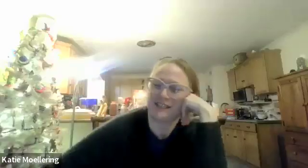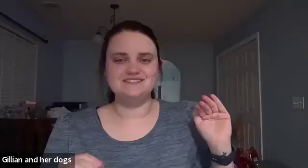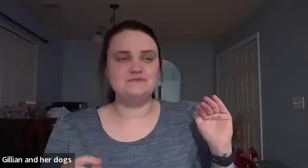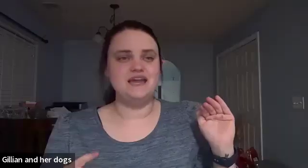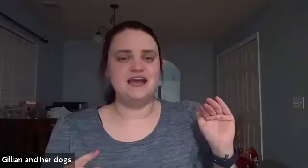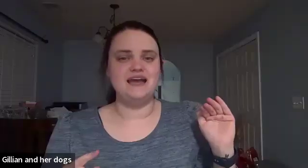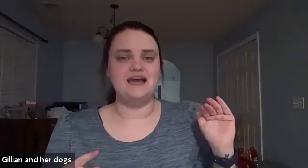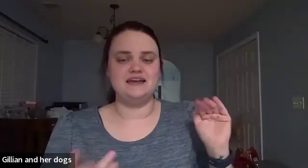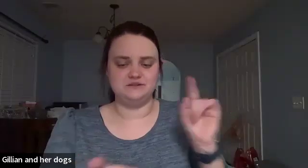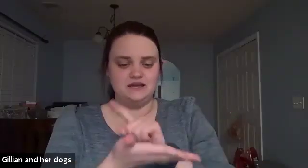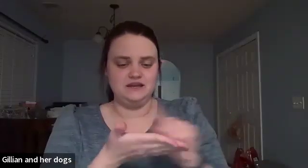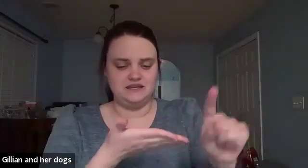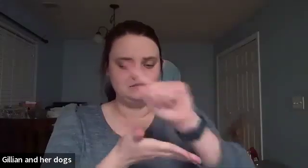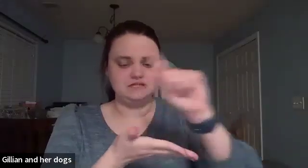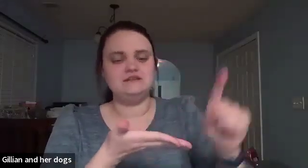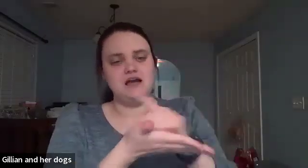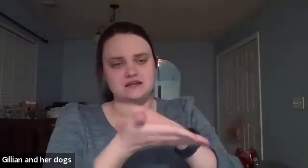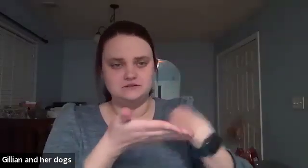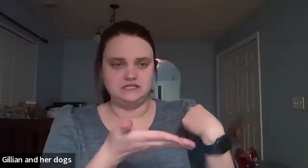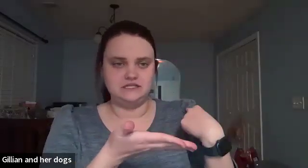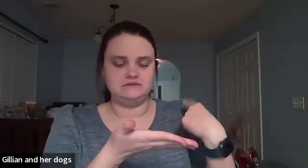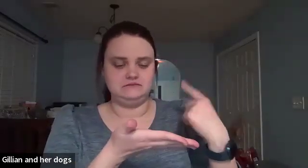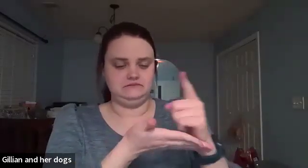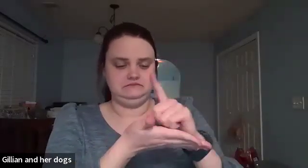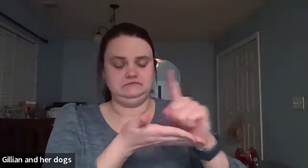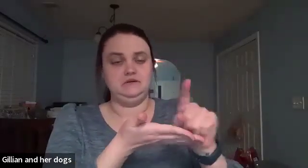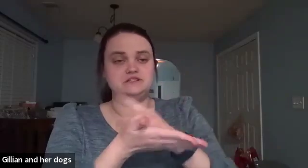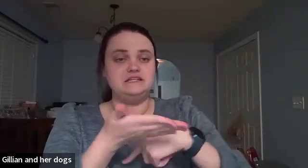Okay, so then we had next week, last week. I almost